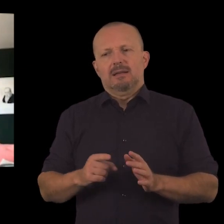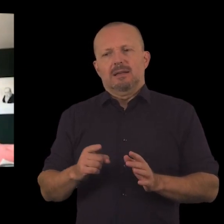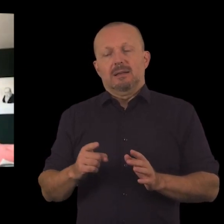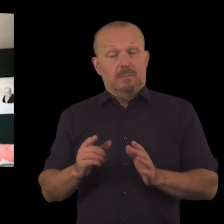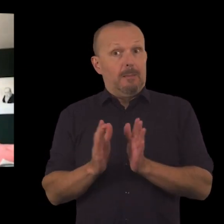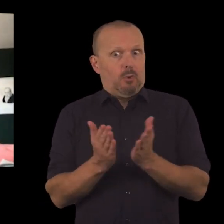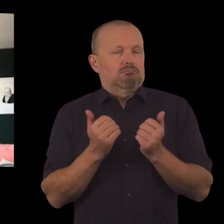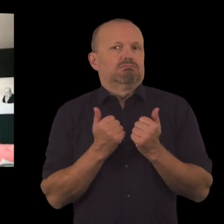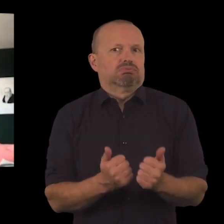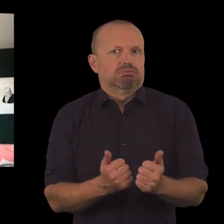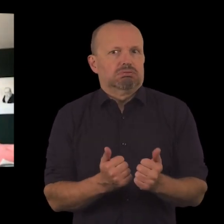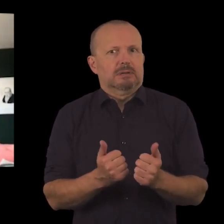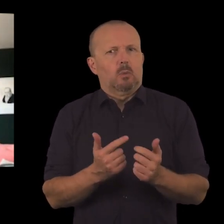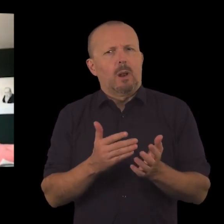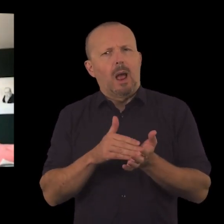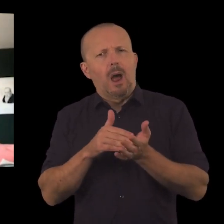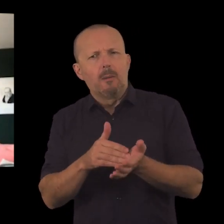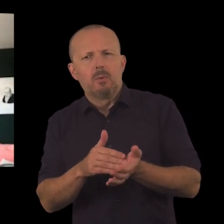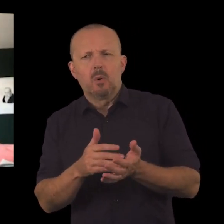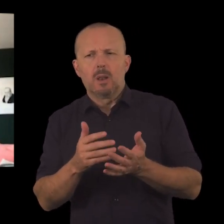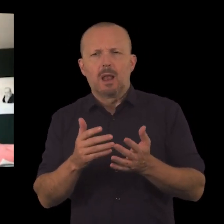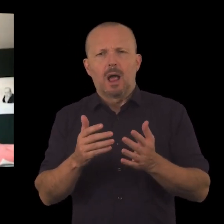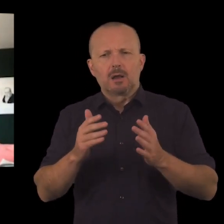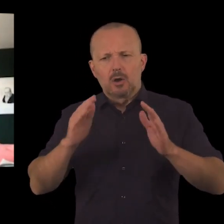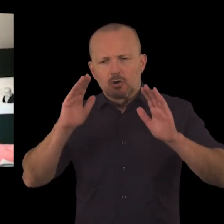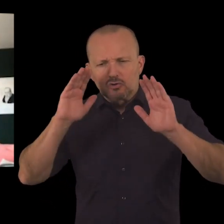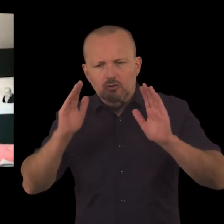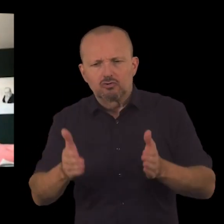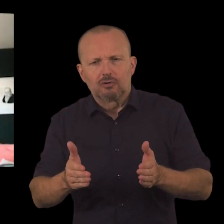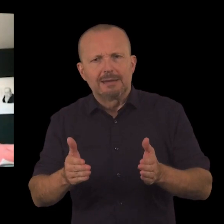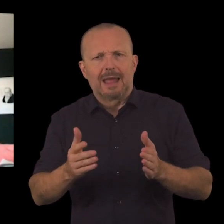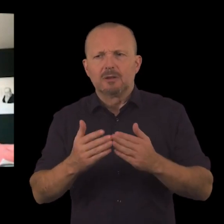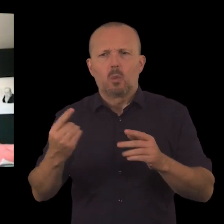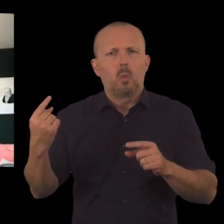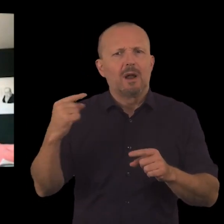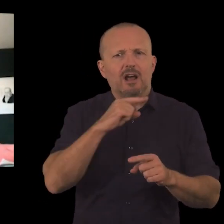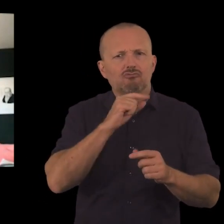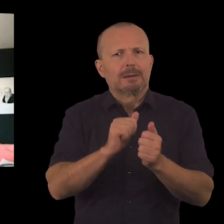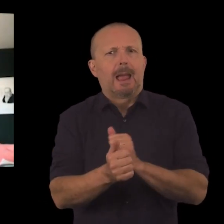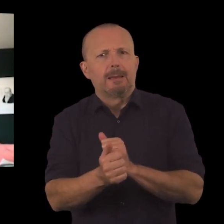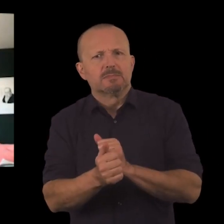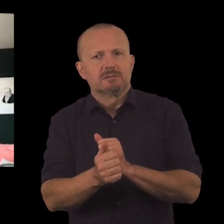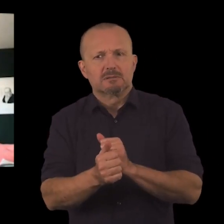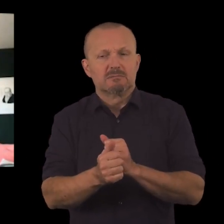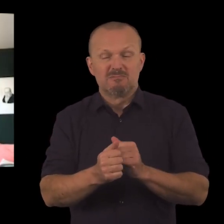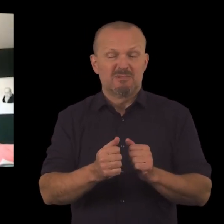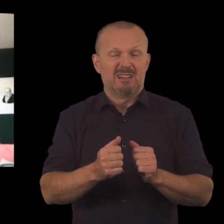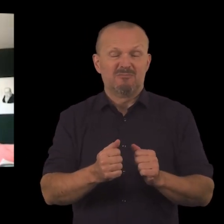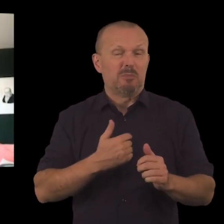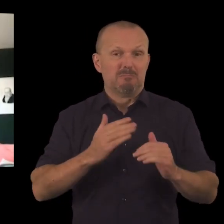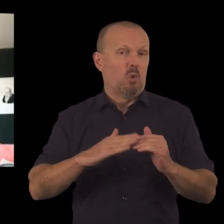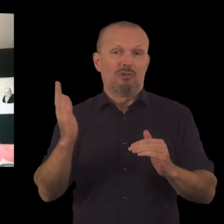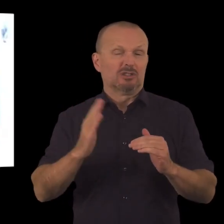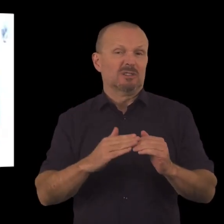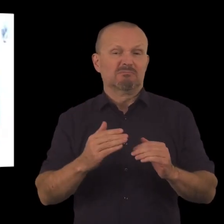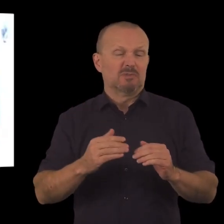thing about that is it really concentrates. It's got 100 games in there, more than that. It's got lots and lots of